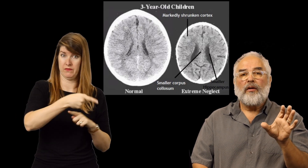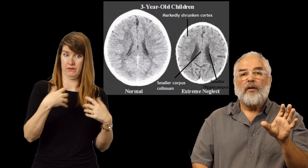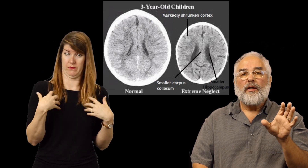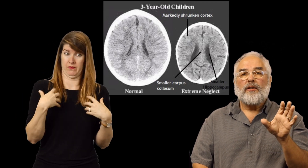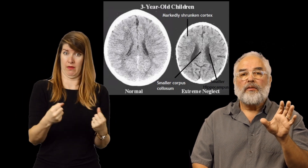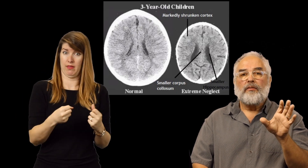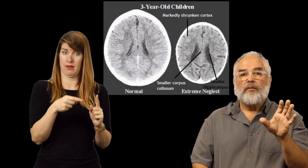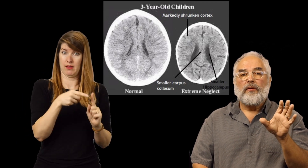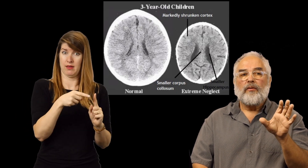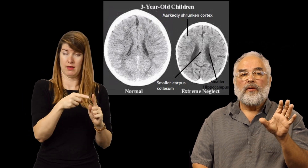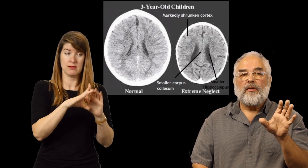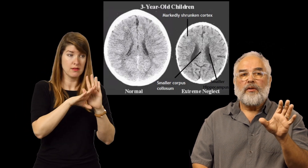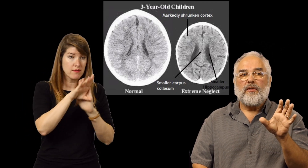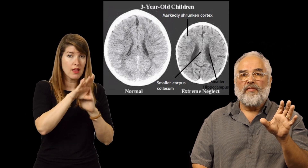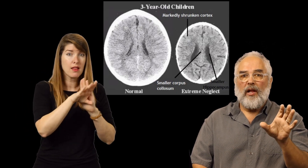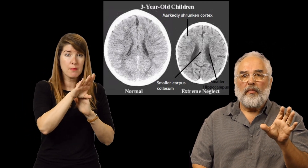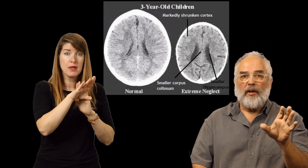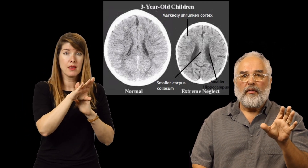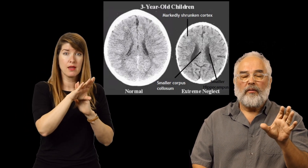healthy